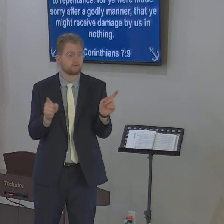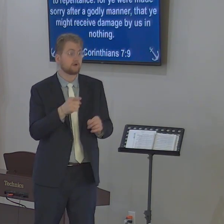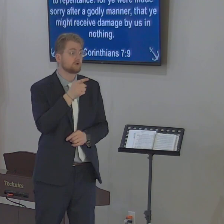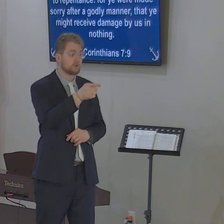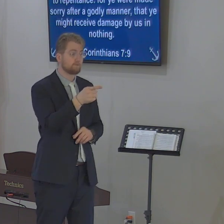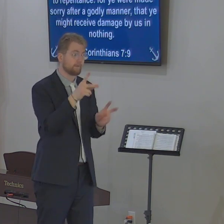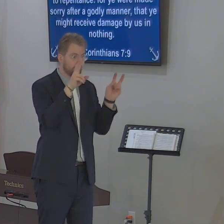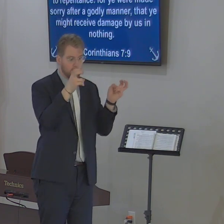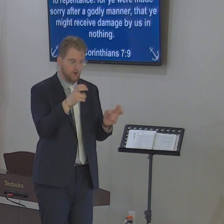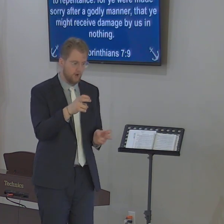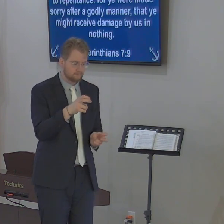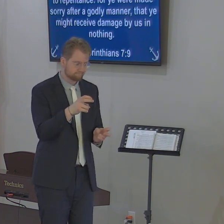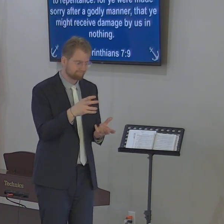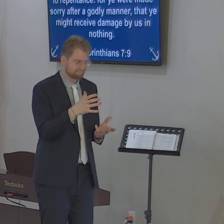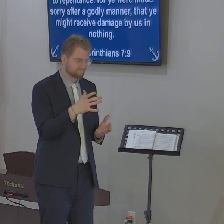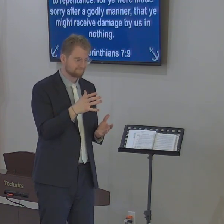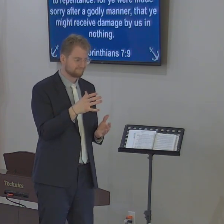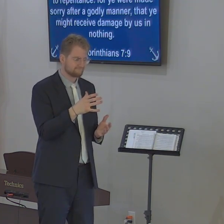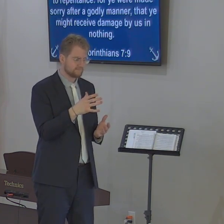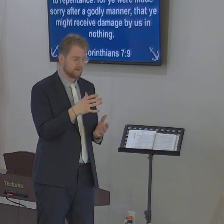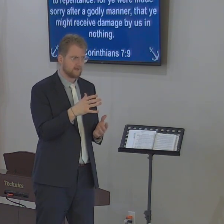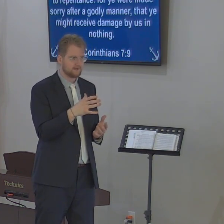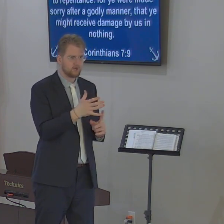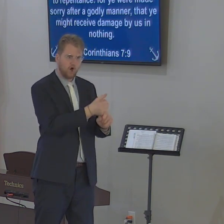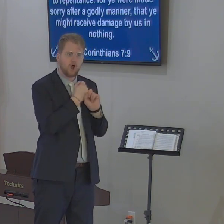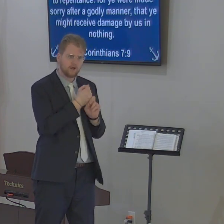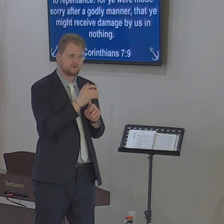your guilt. Most kids are sorry.